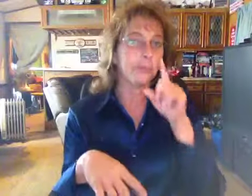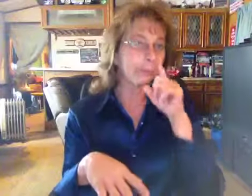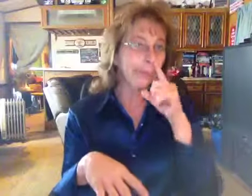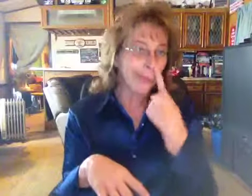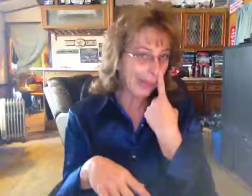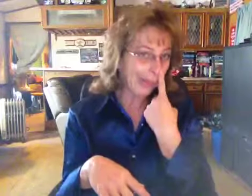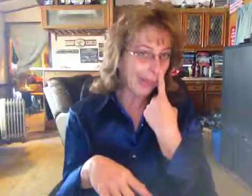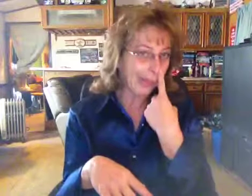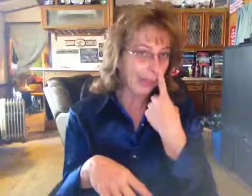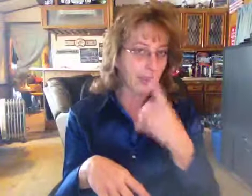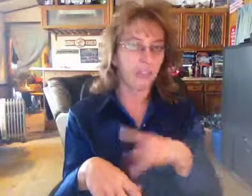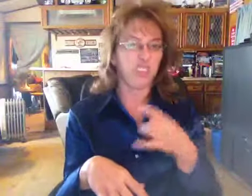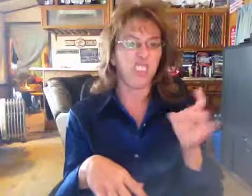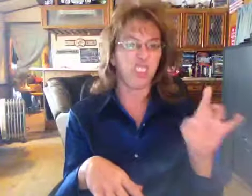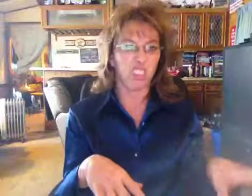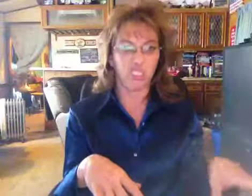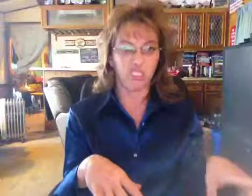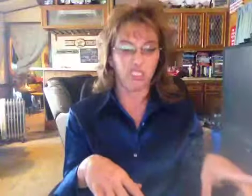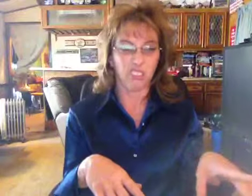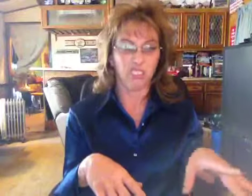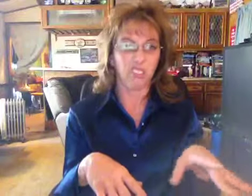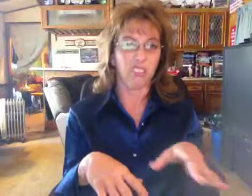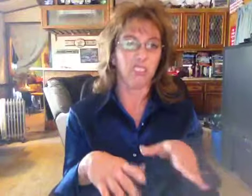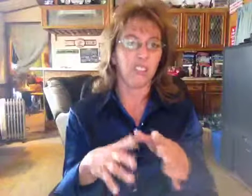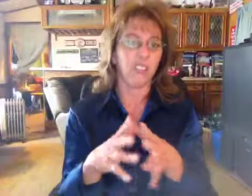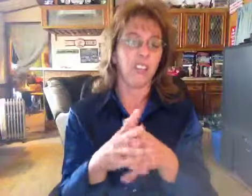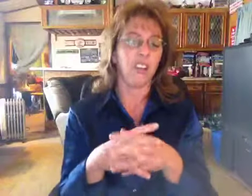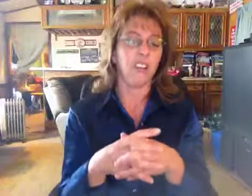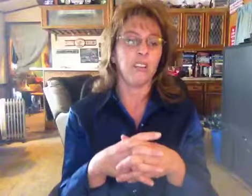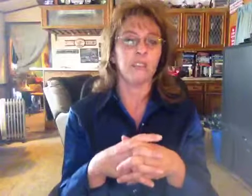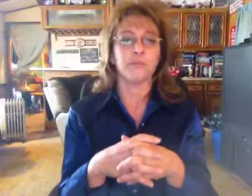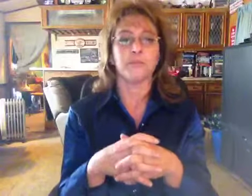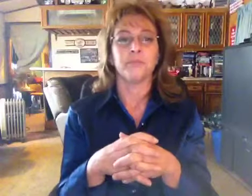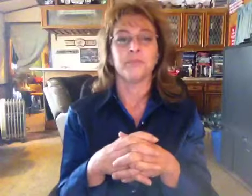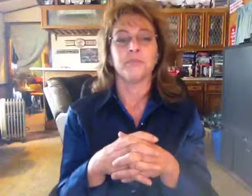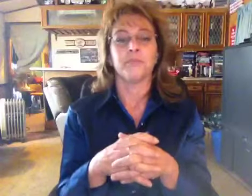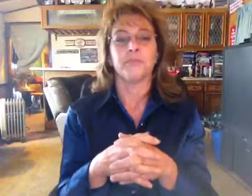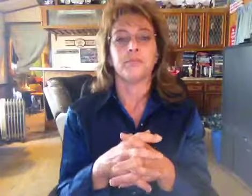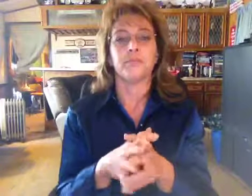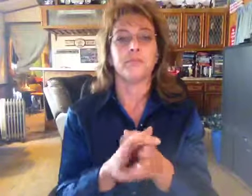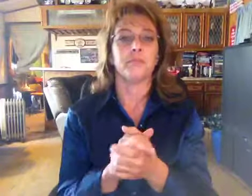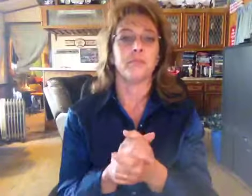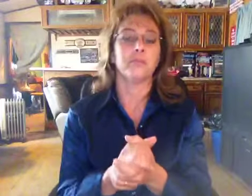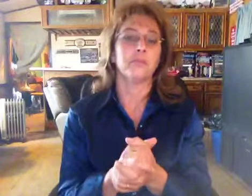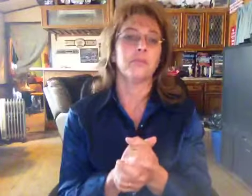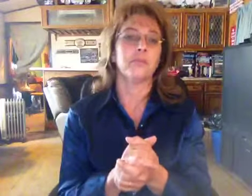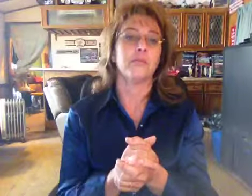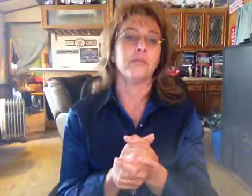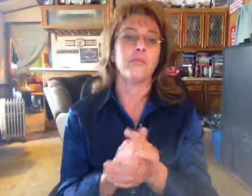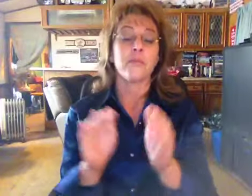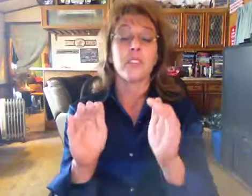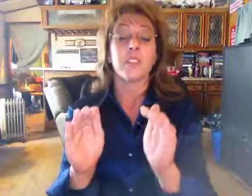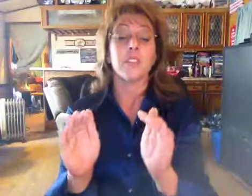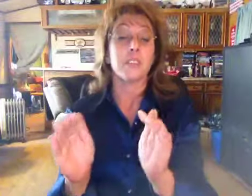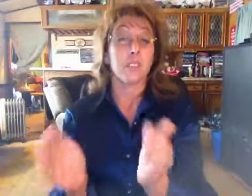those teachers and have come away with feelings about grammar in which they just didn't like it. And other people that I've